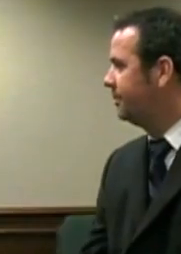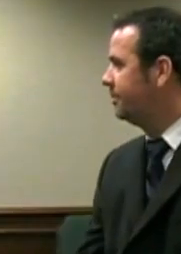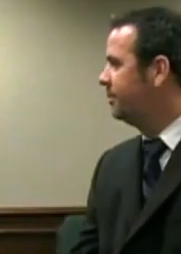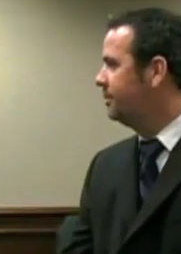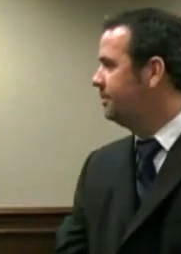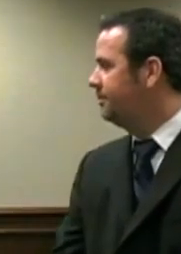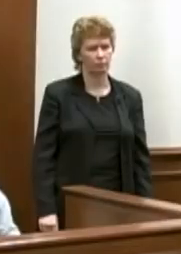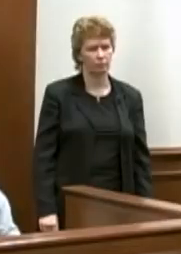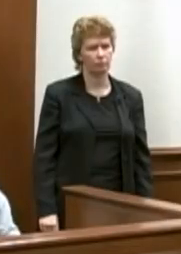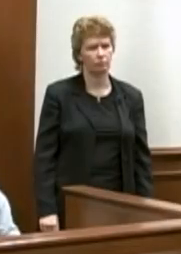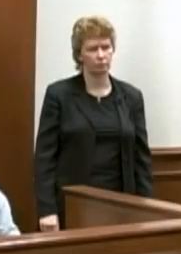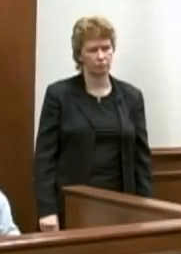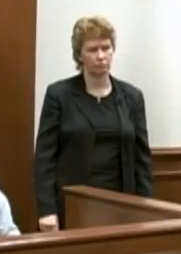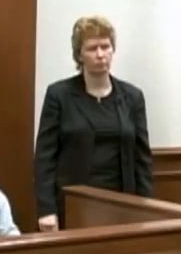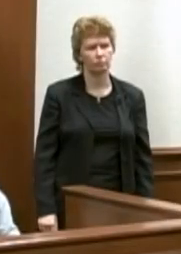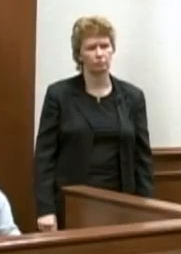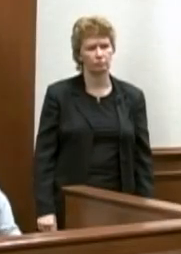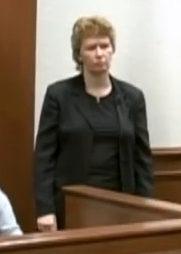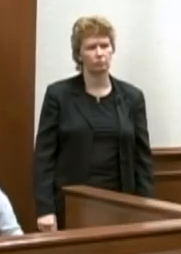Yes, he was.